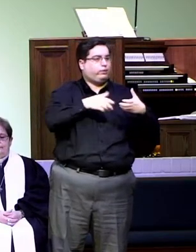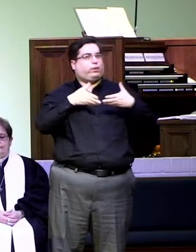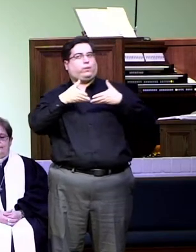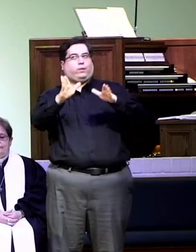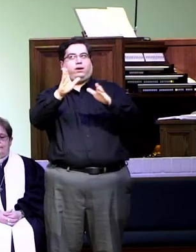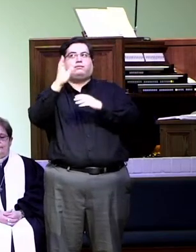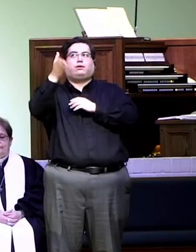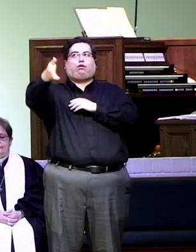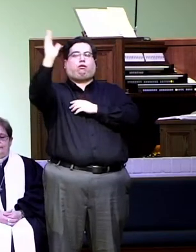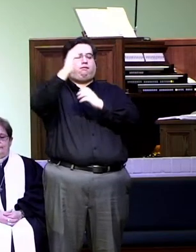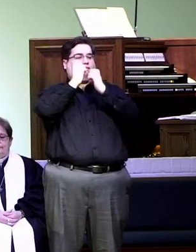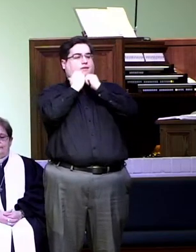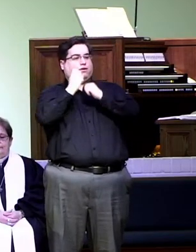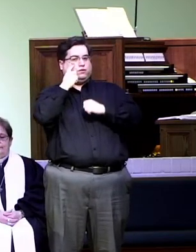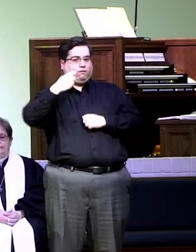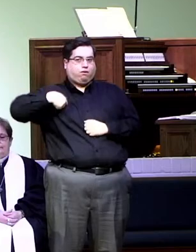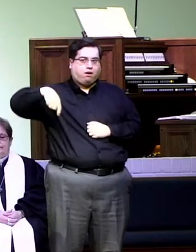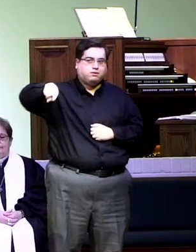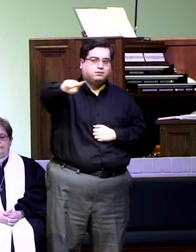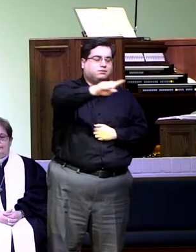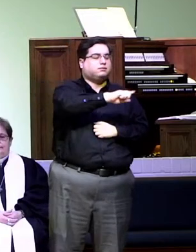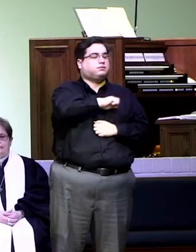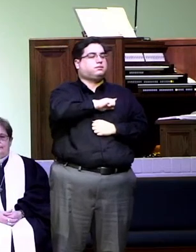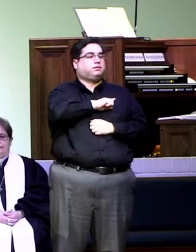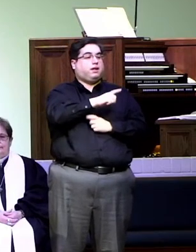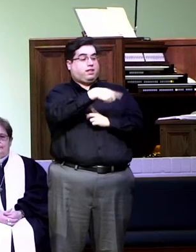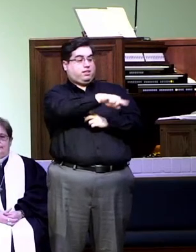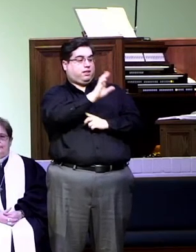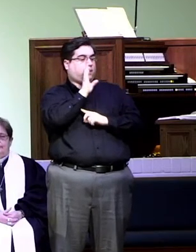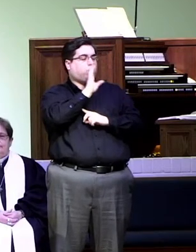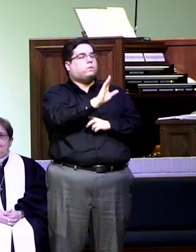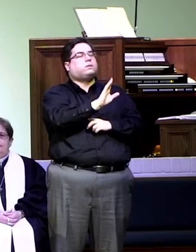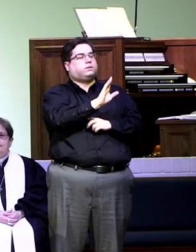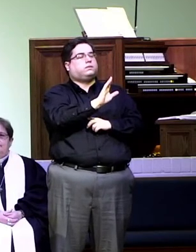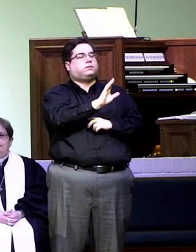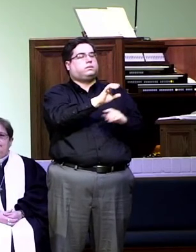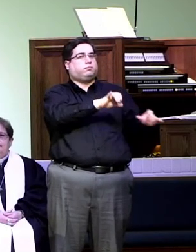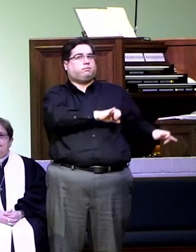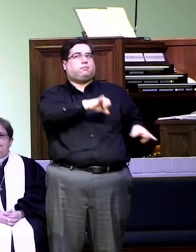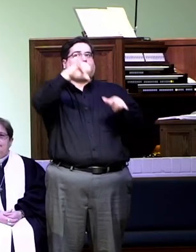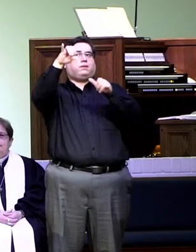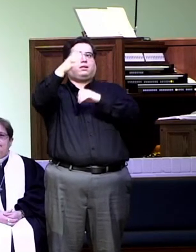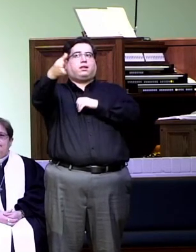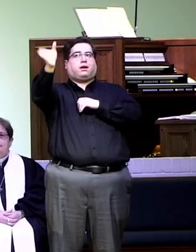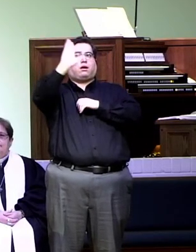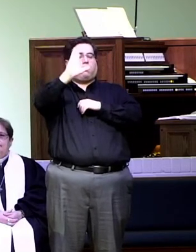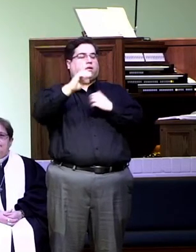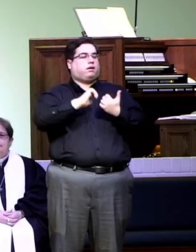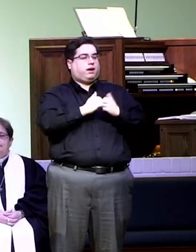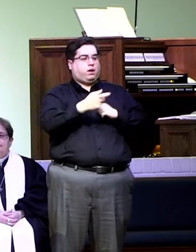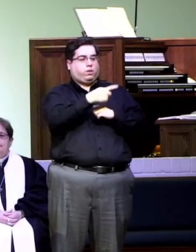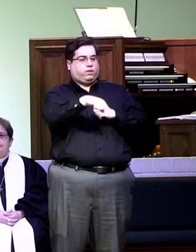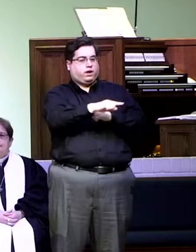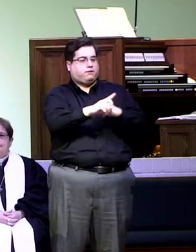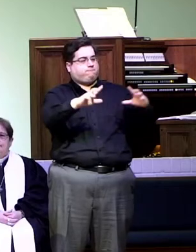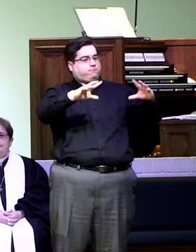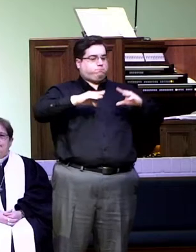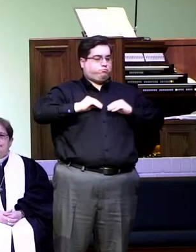us. And they will be like God in the way that they embrace each